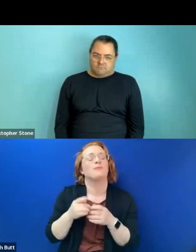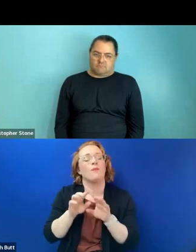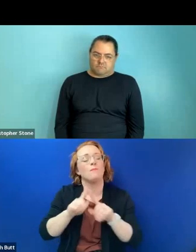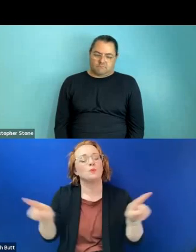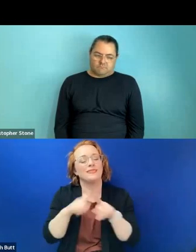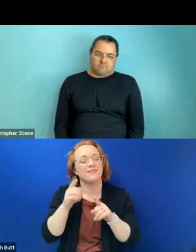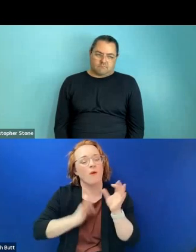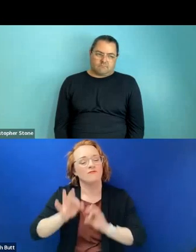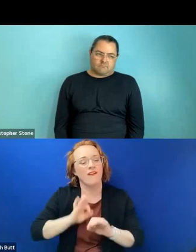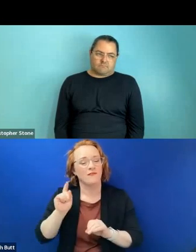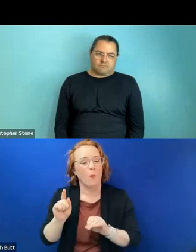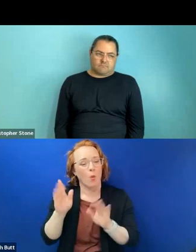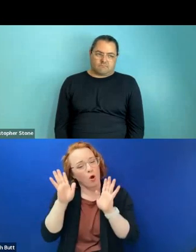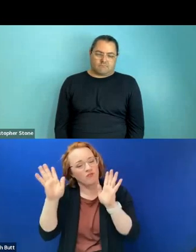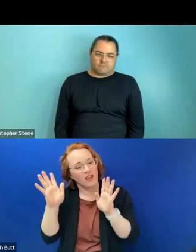itself.